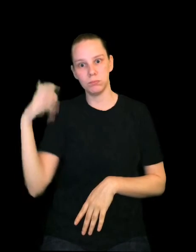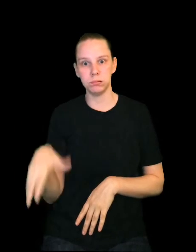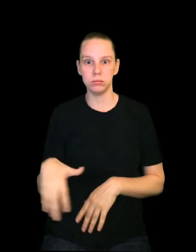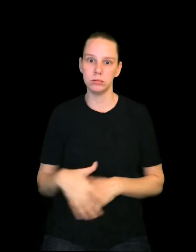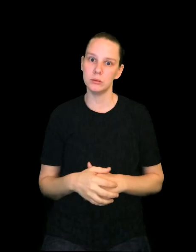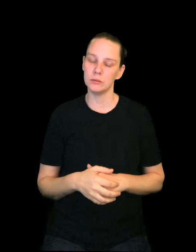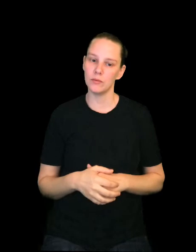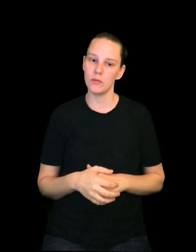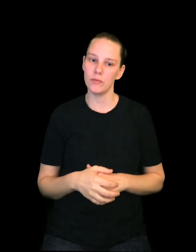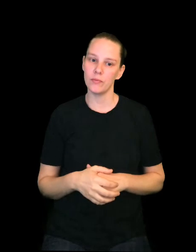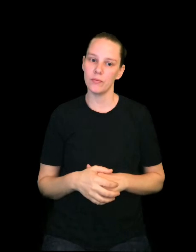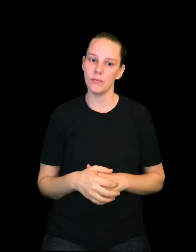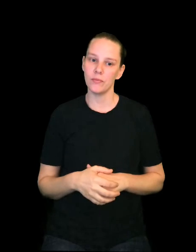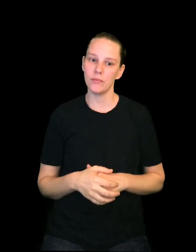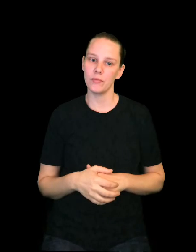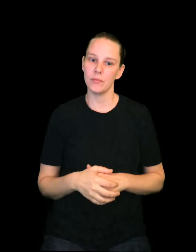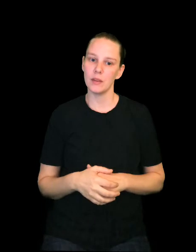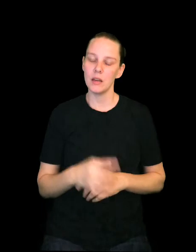desert.